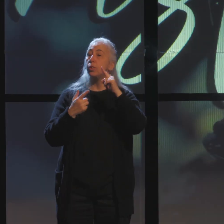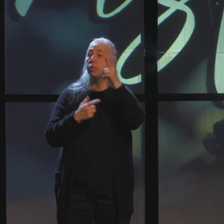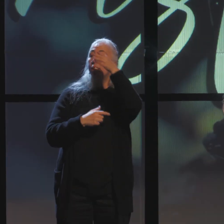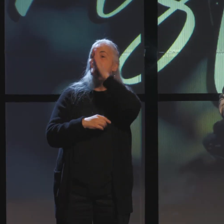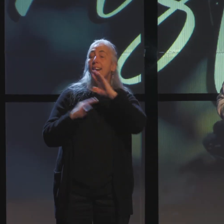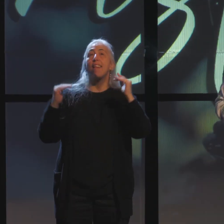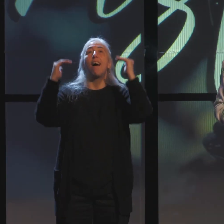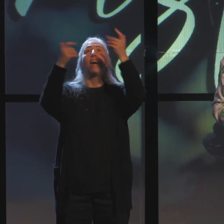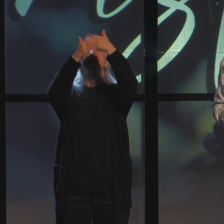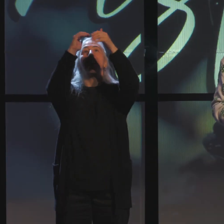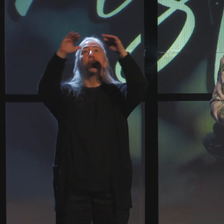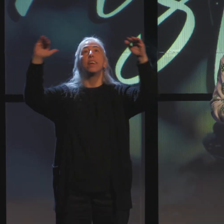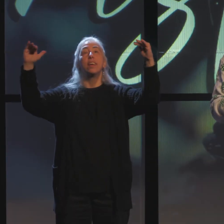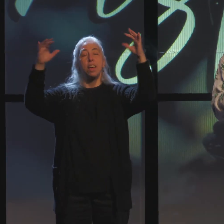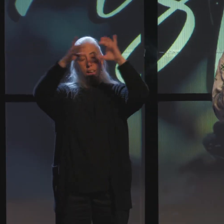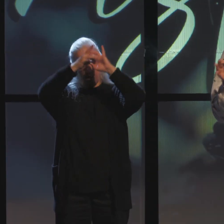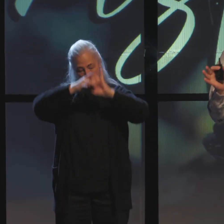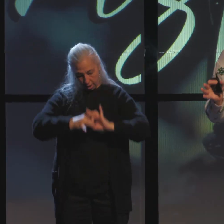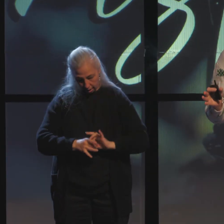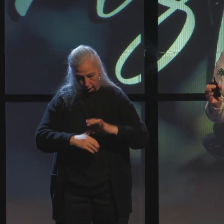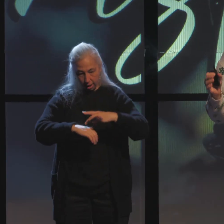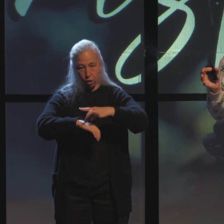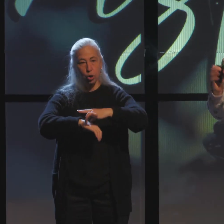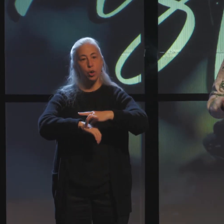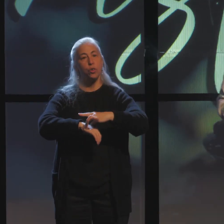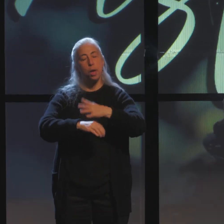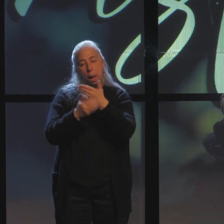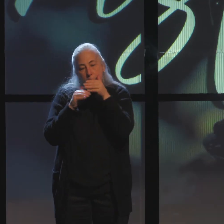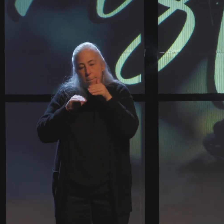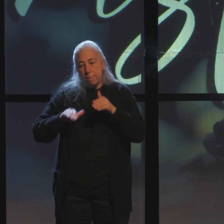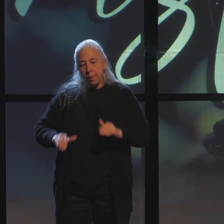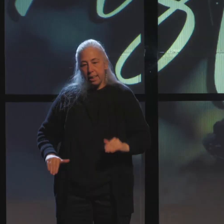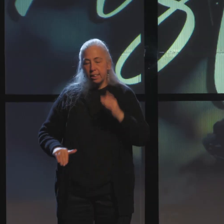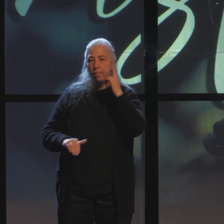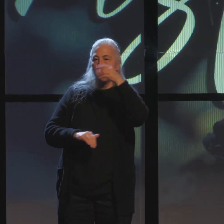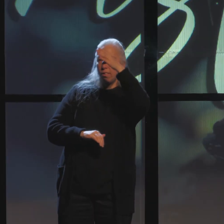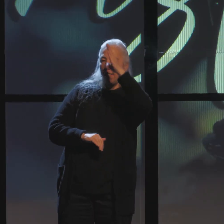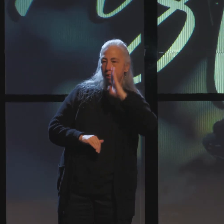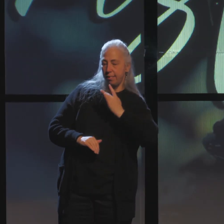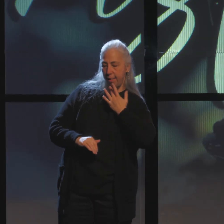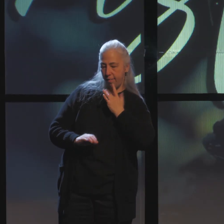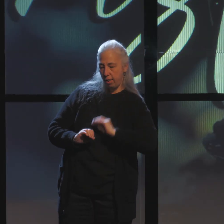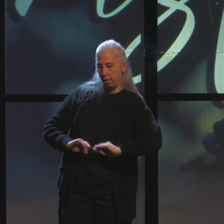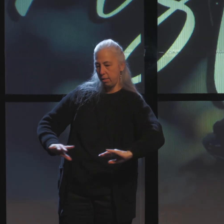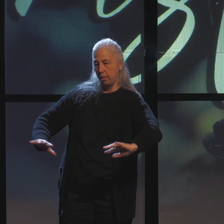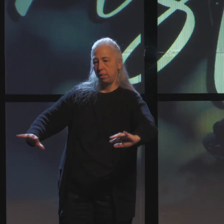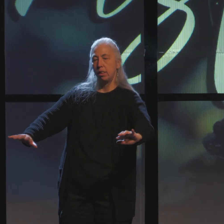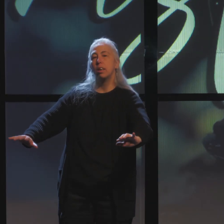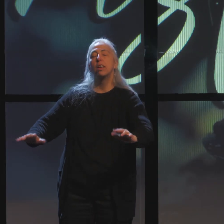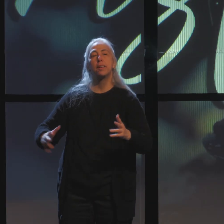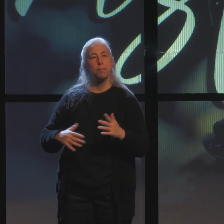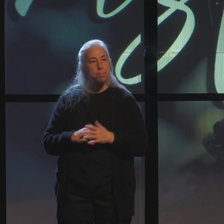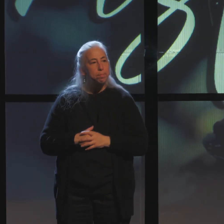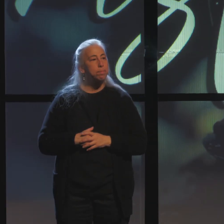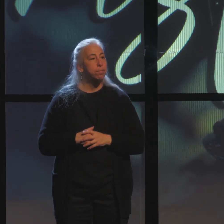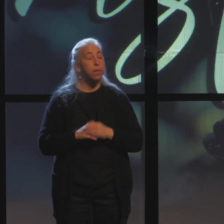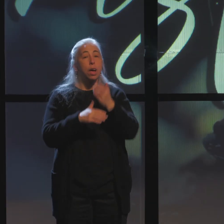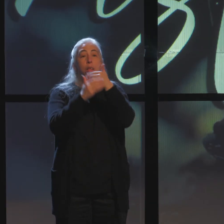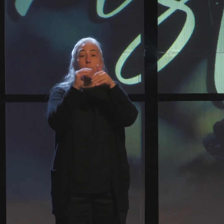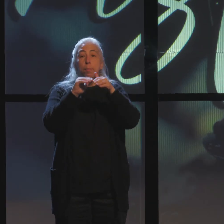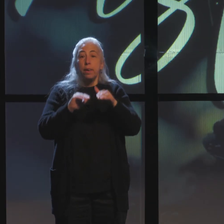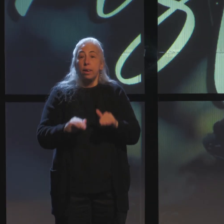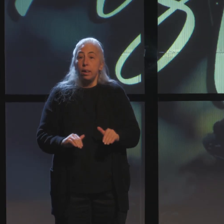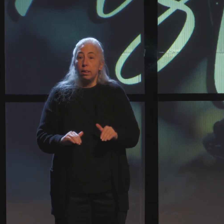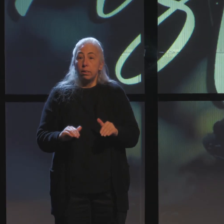on earth, peace to those on whom God's favor rests. Now, the peace that the